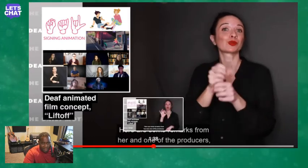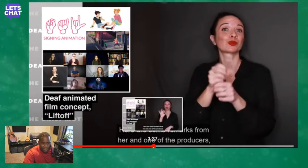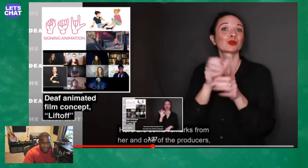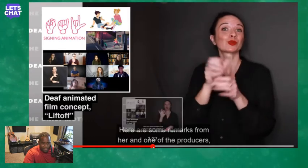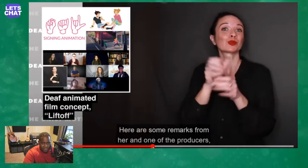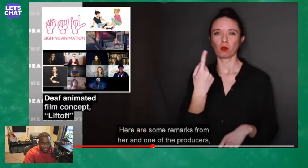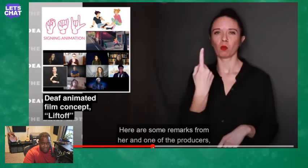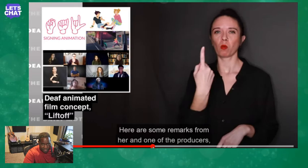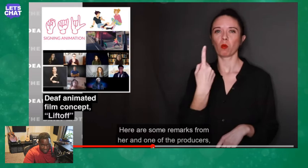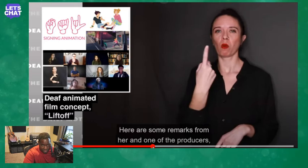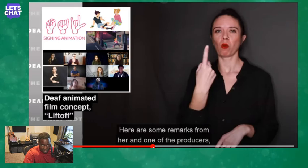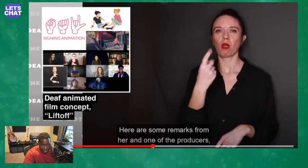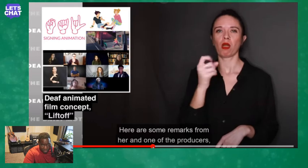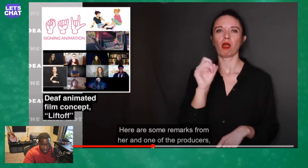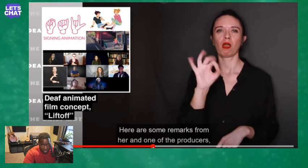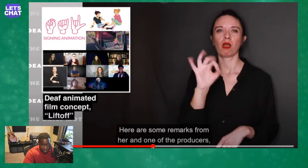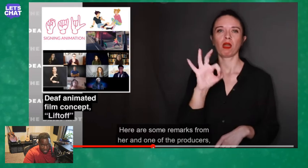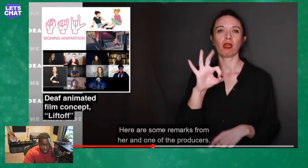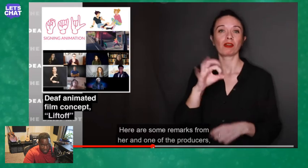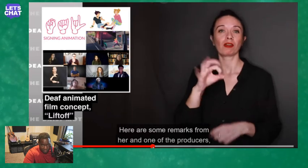OF of.